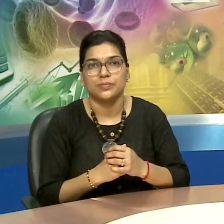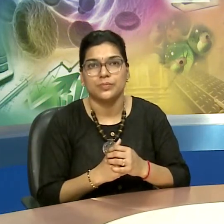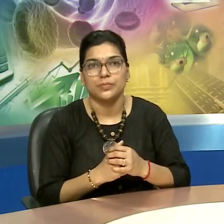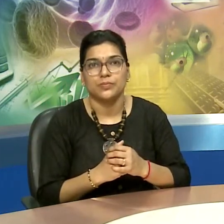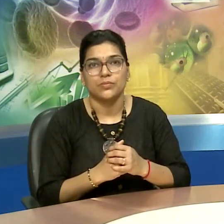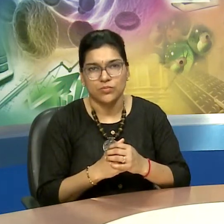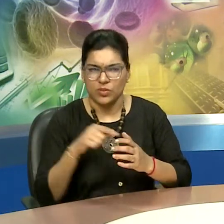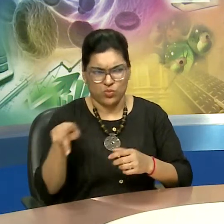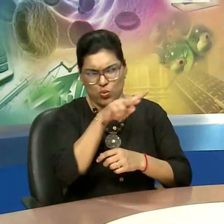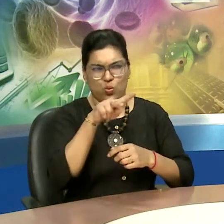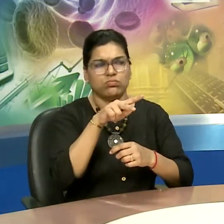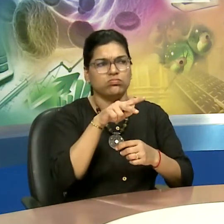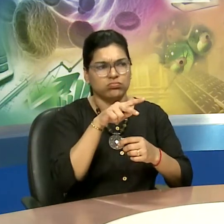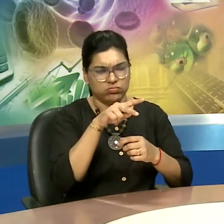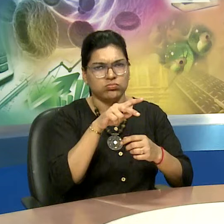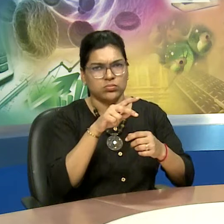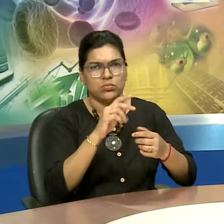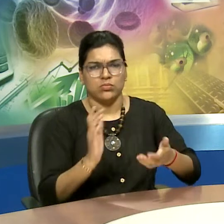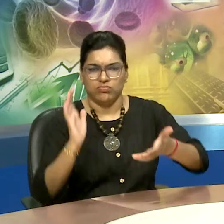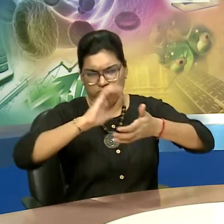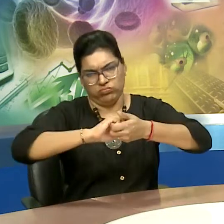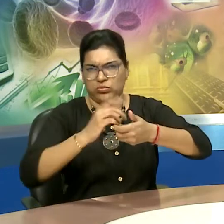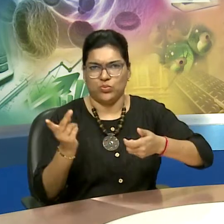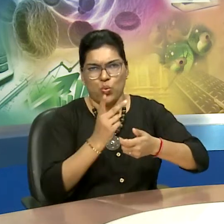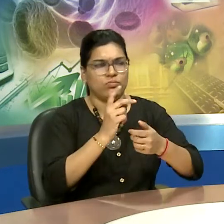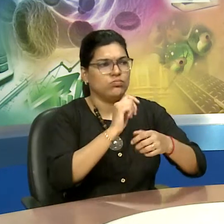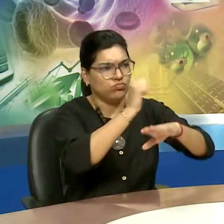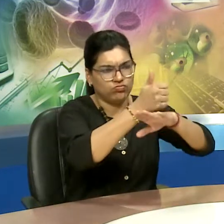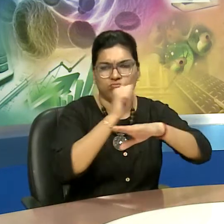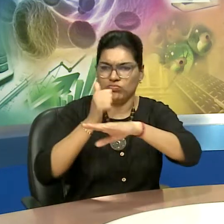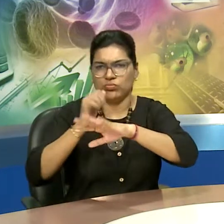unequal representation in Rajya Sabha.